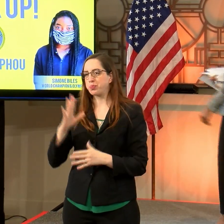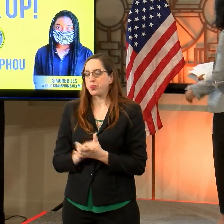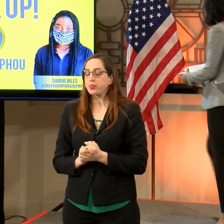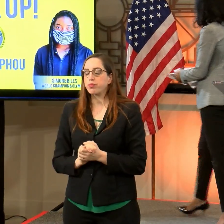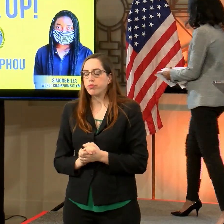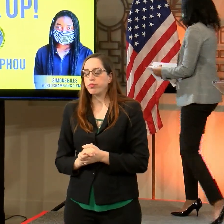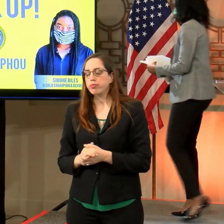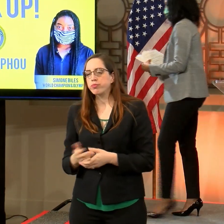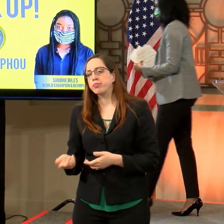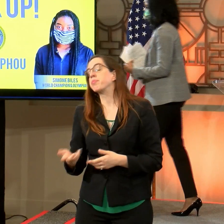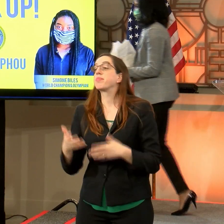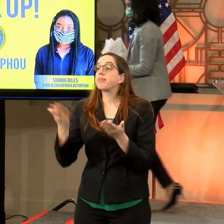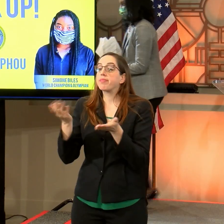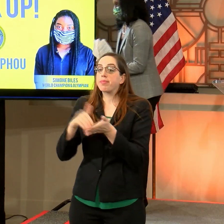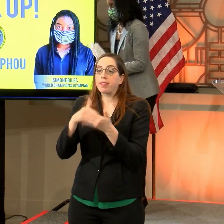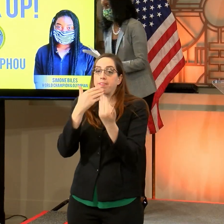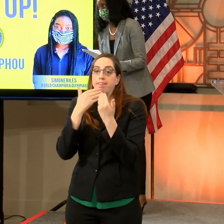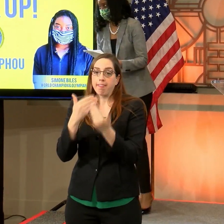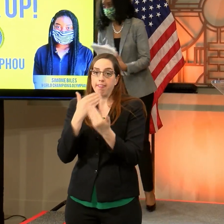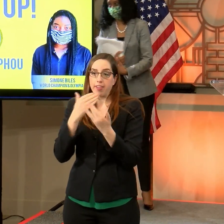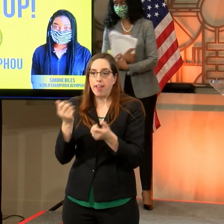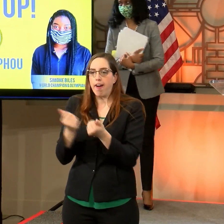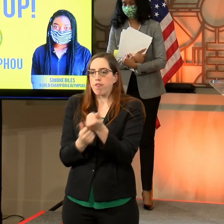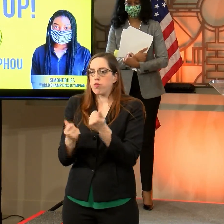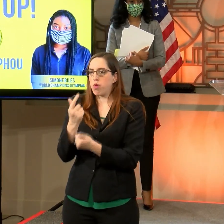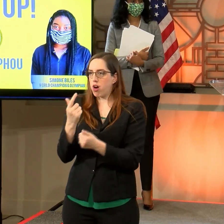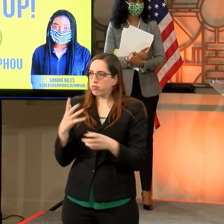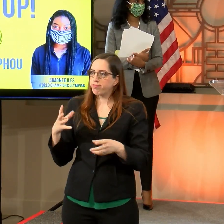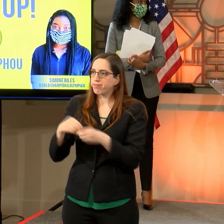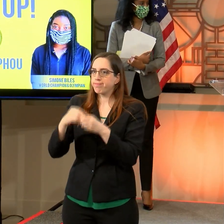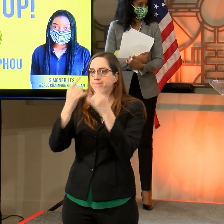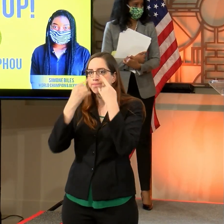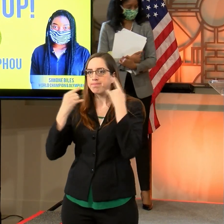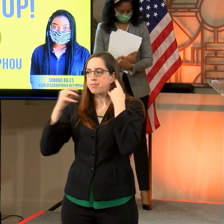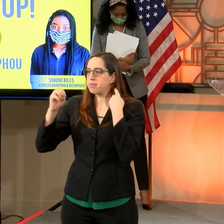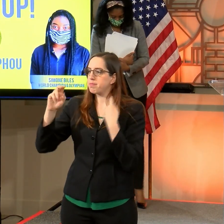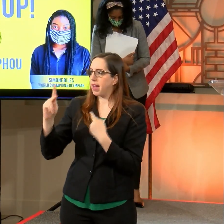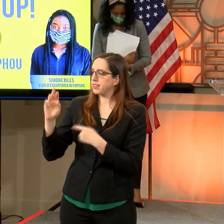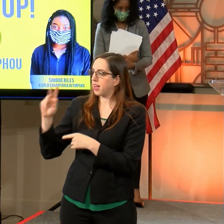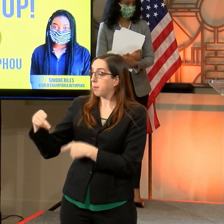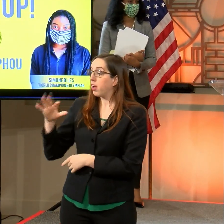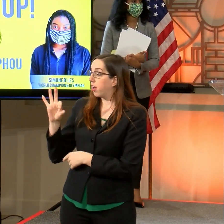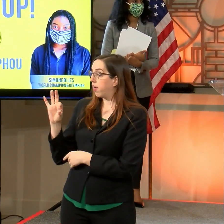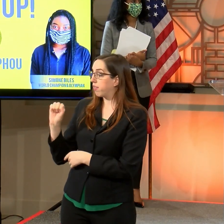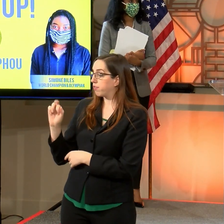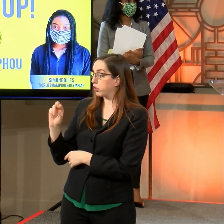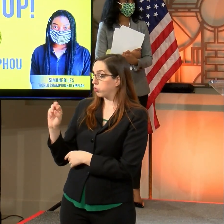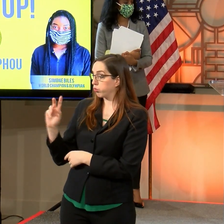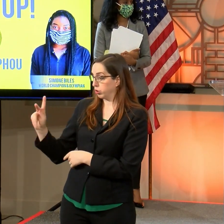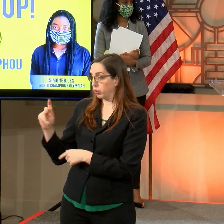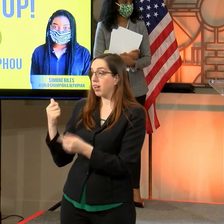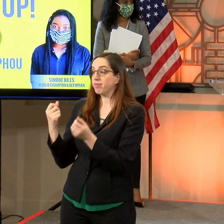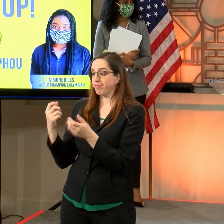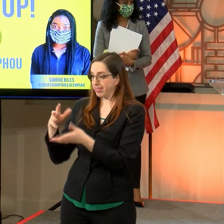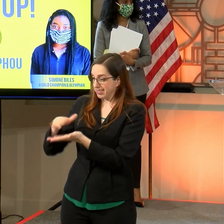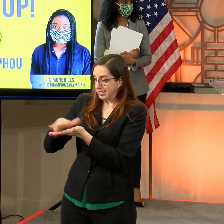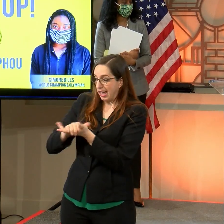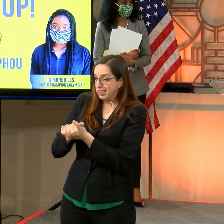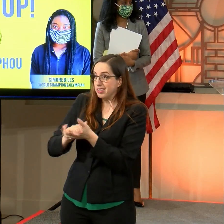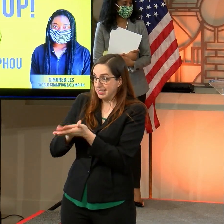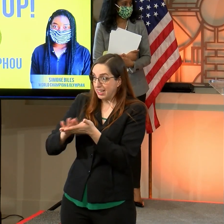And so again, I want to thank everyone who is contributing to the Masked Up. Farouk, let me thank you. In addition to the sanitizer, I know